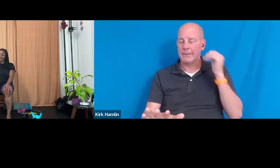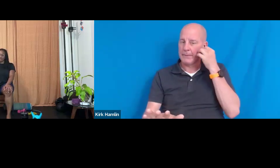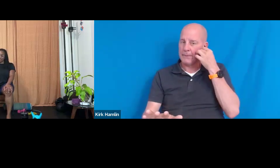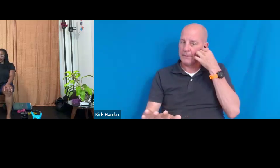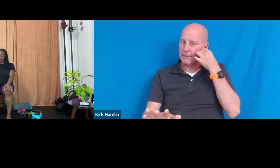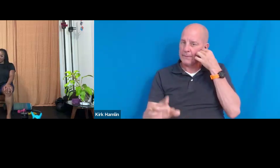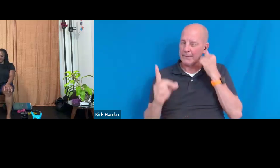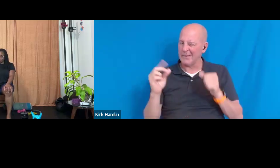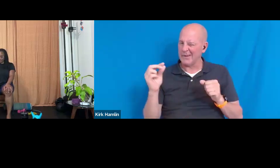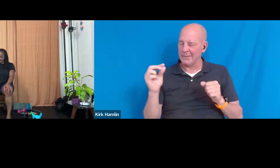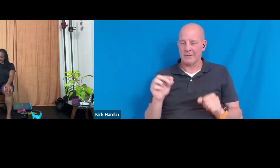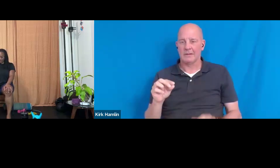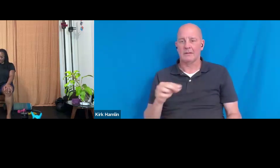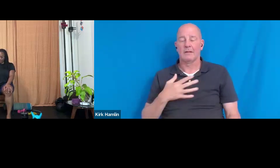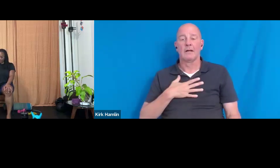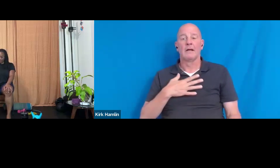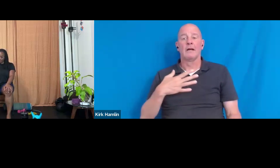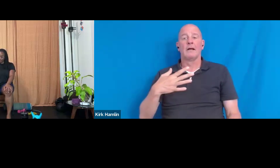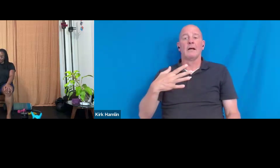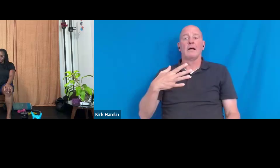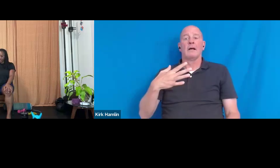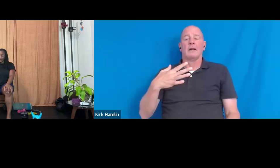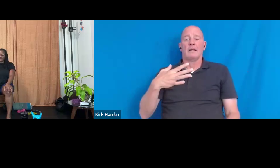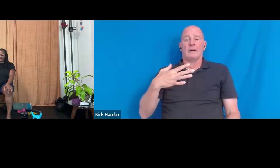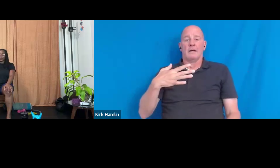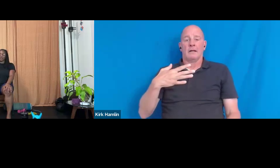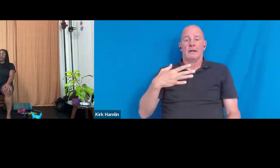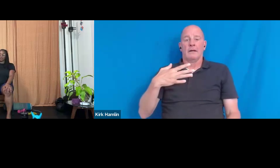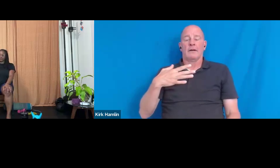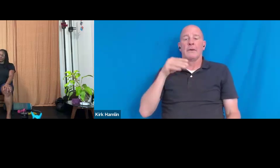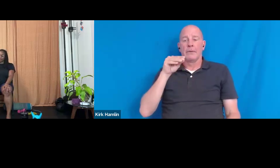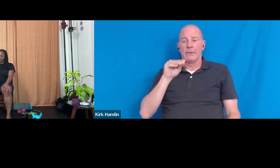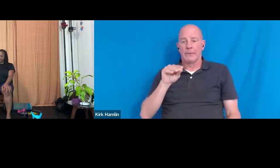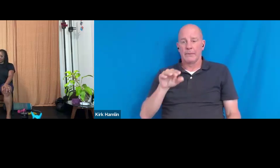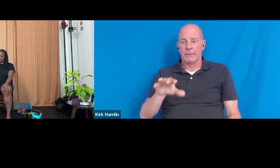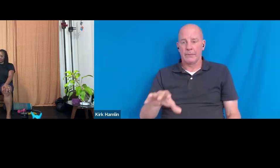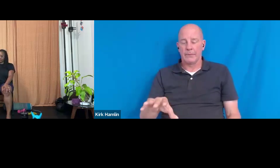drop it. Last one. Breathing in, exhale, lift,